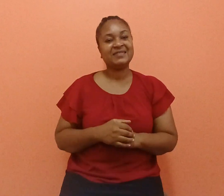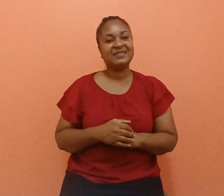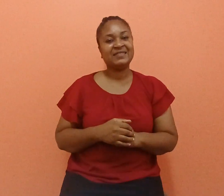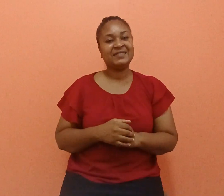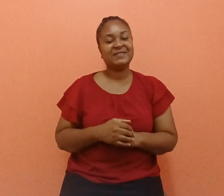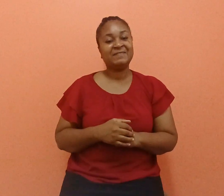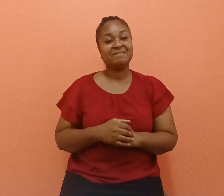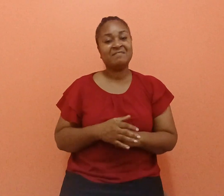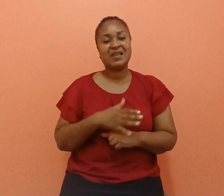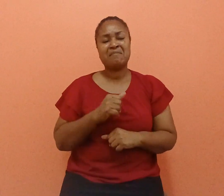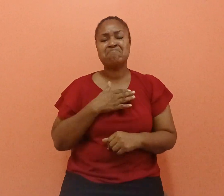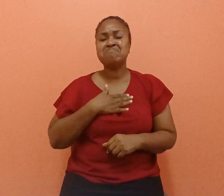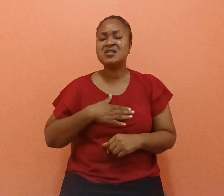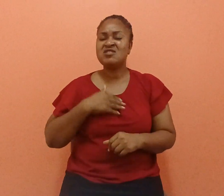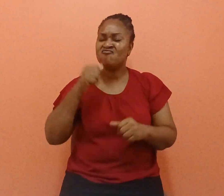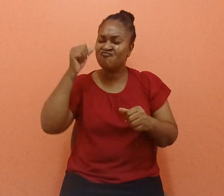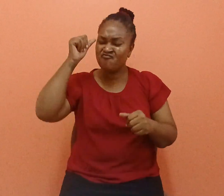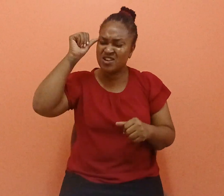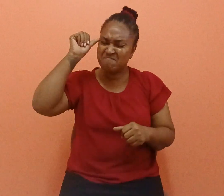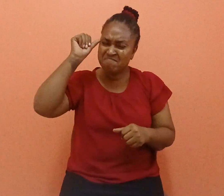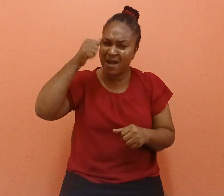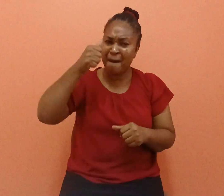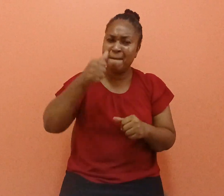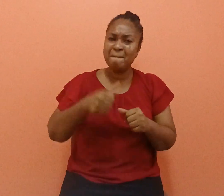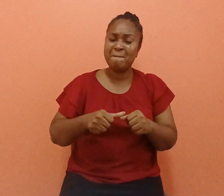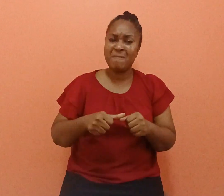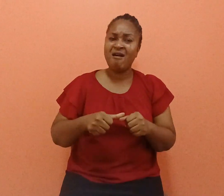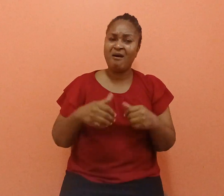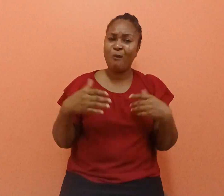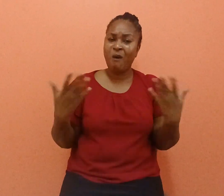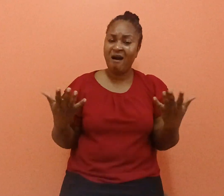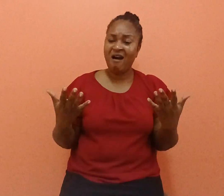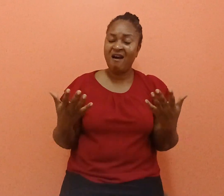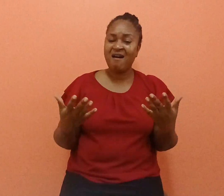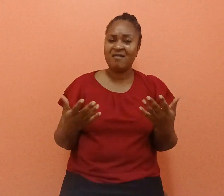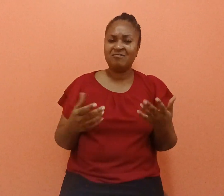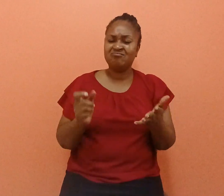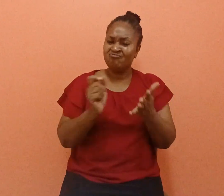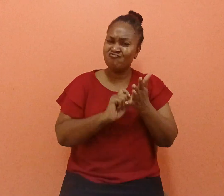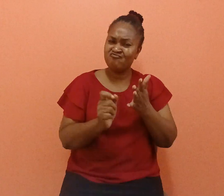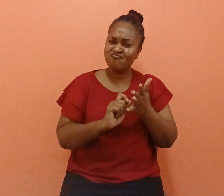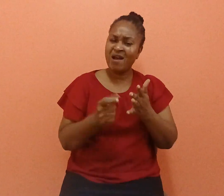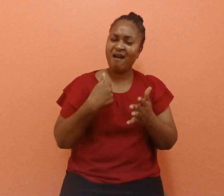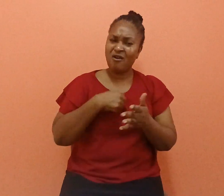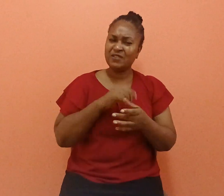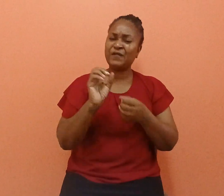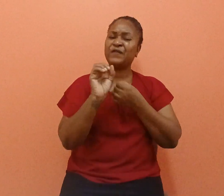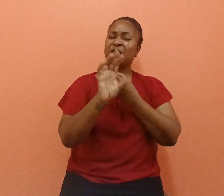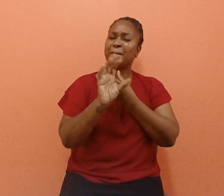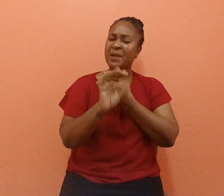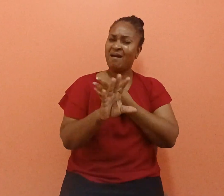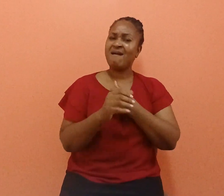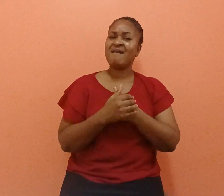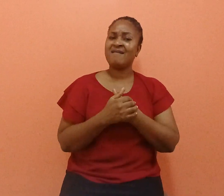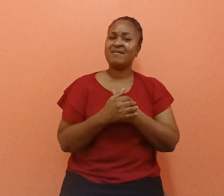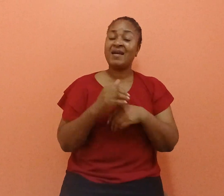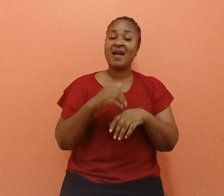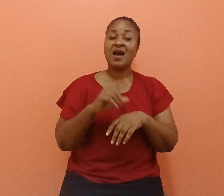And please remember to drop us a line giving us feedback at